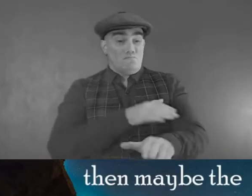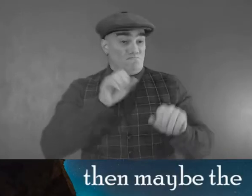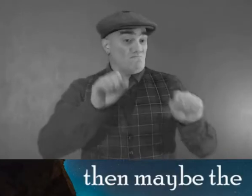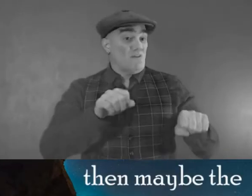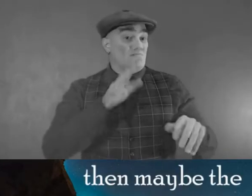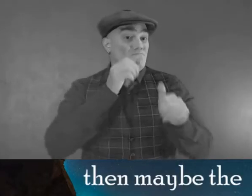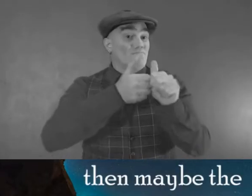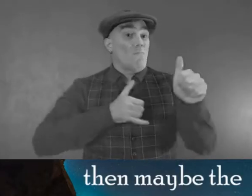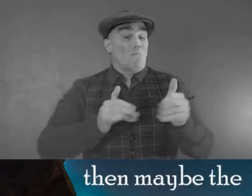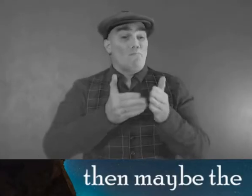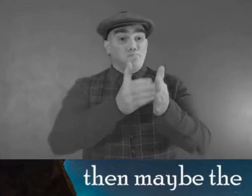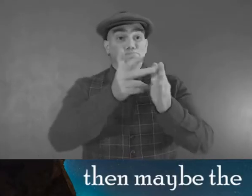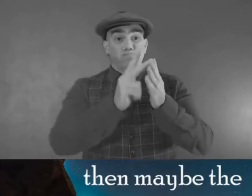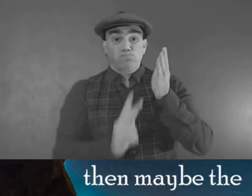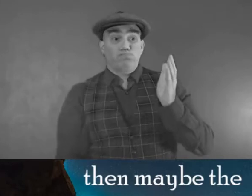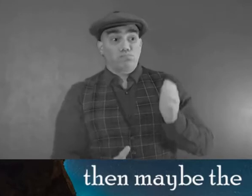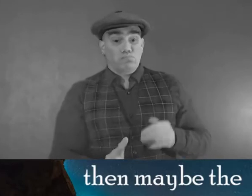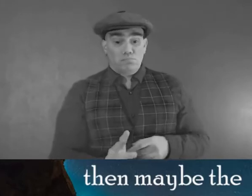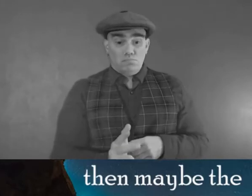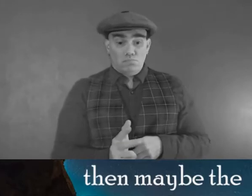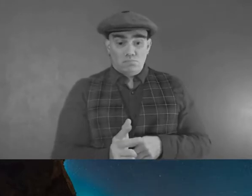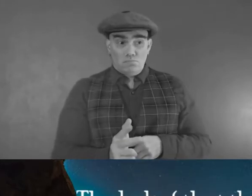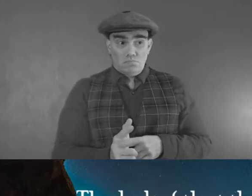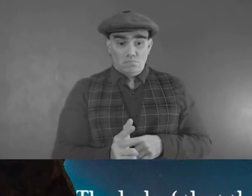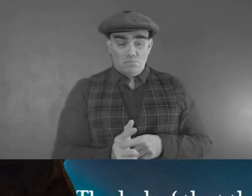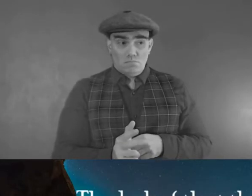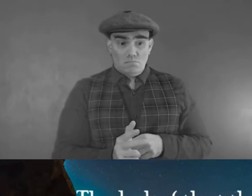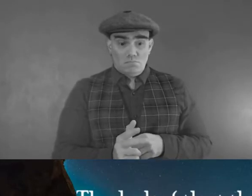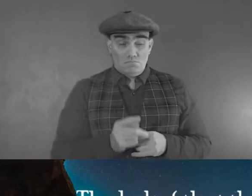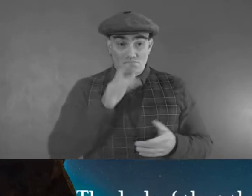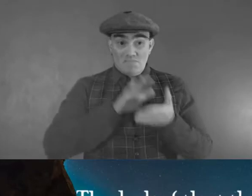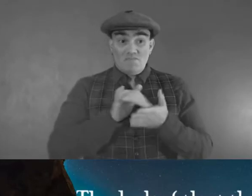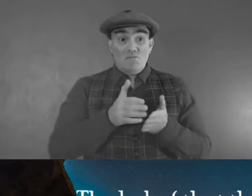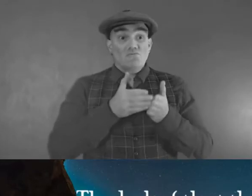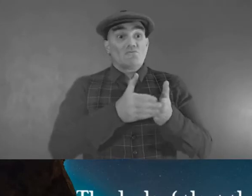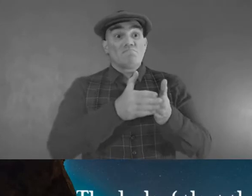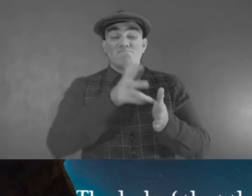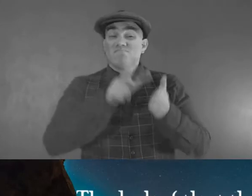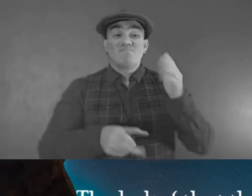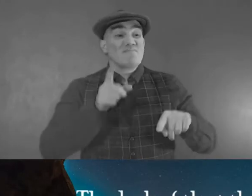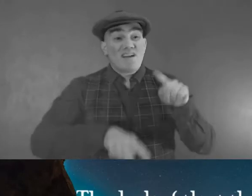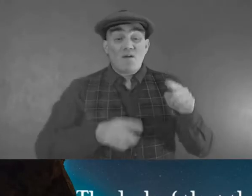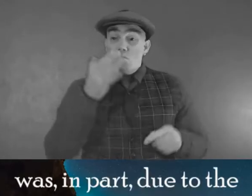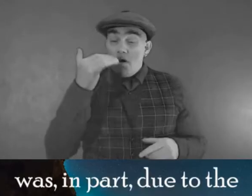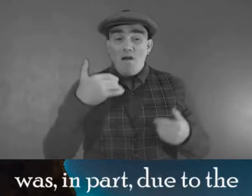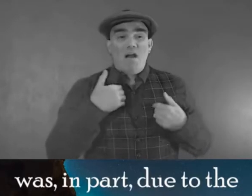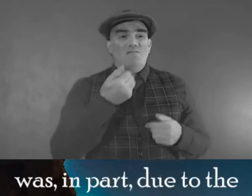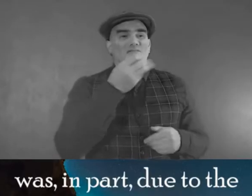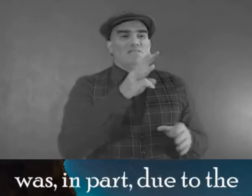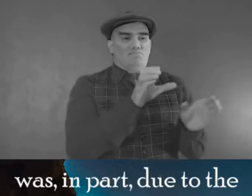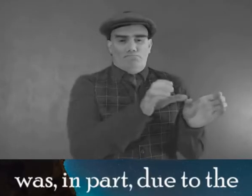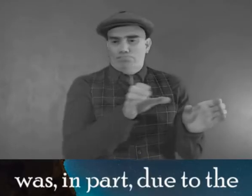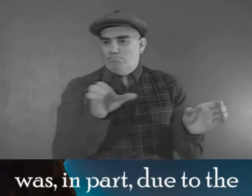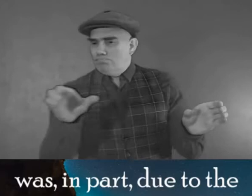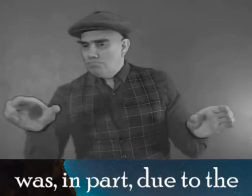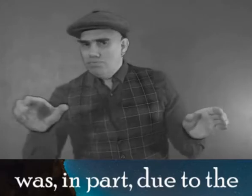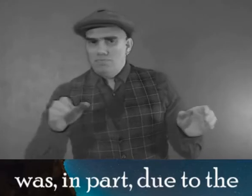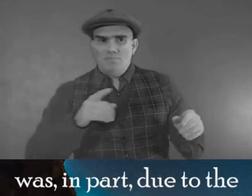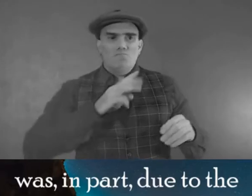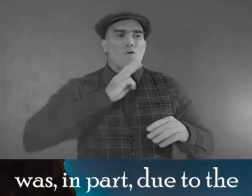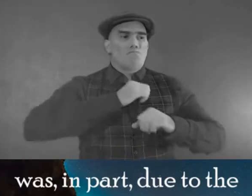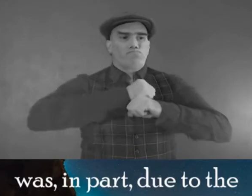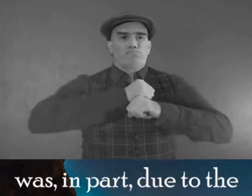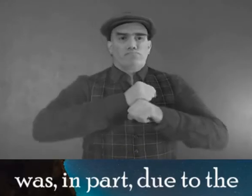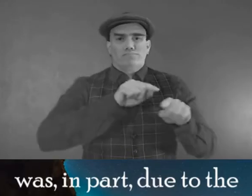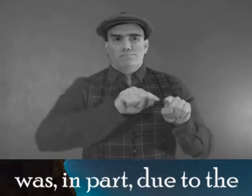Titanic disaster would not have happened. The belief the ship was unsinkable was, in part, due to the fact that the Titanic had